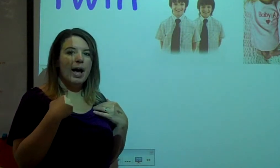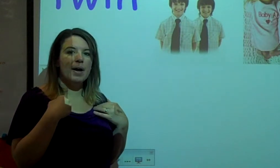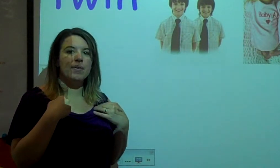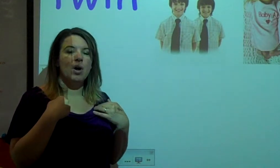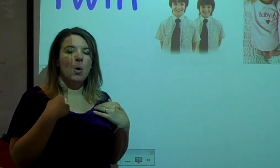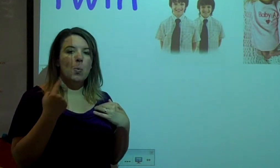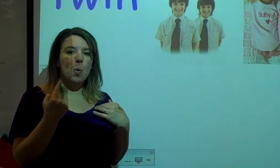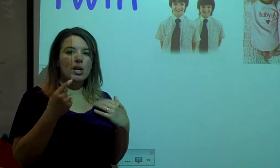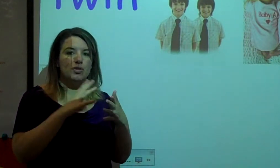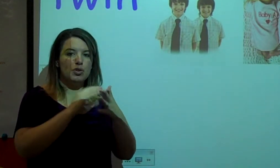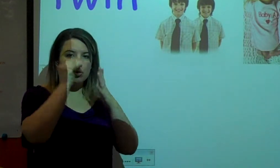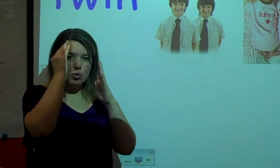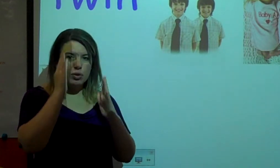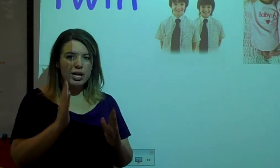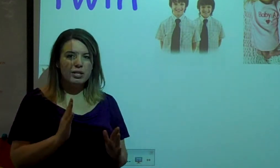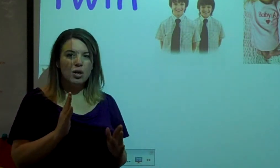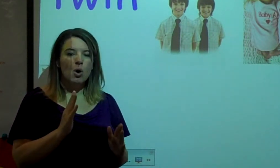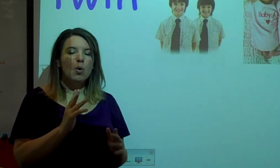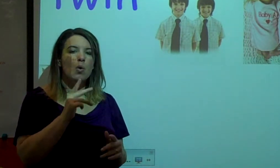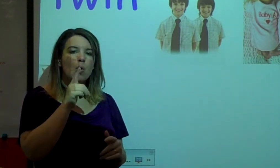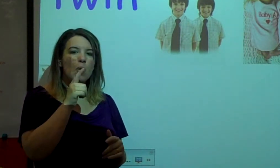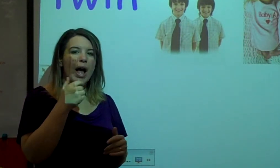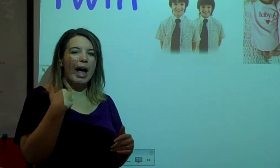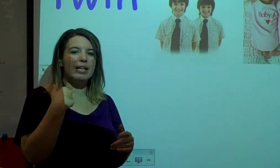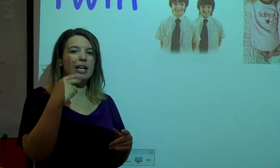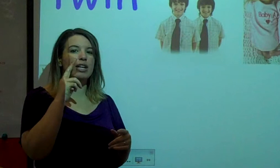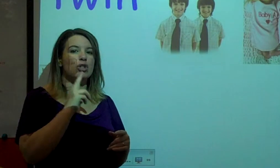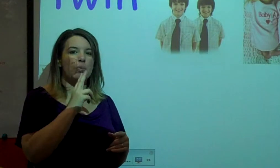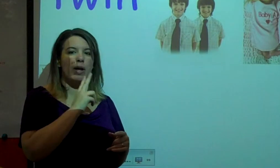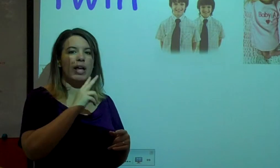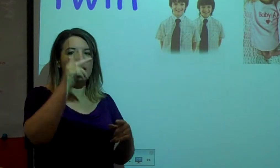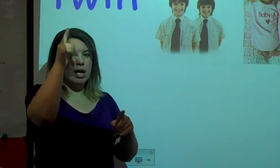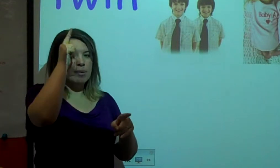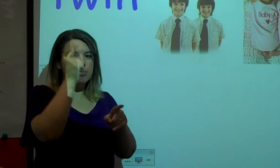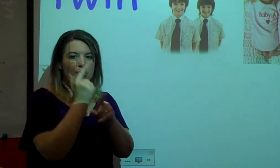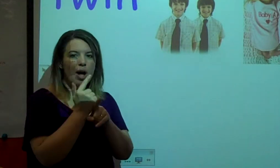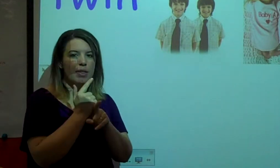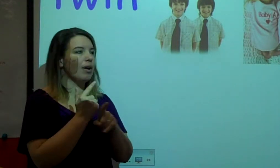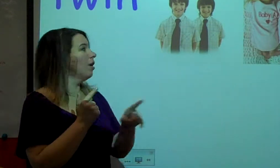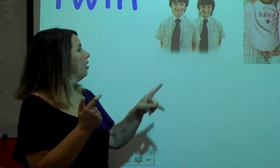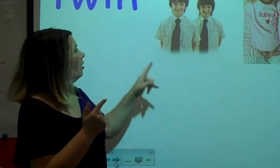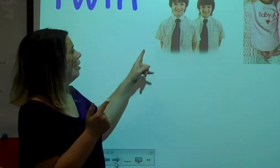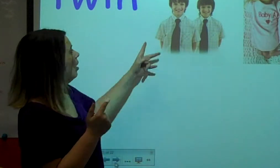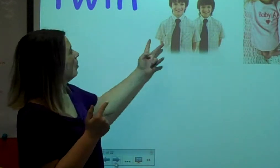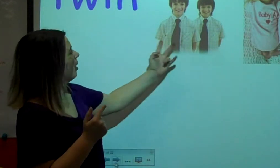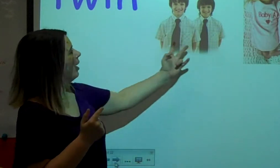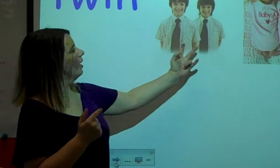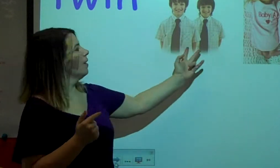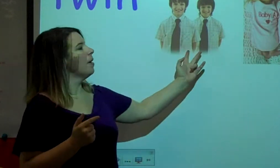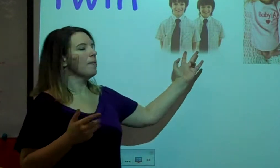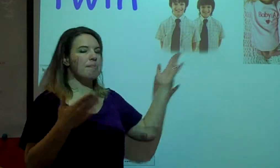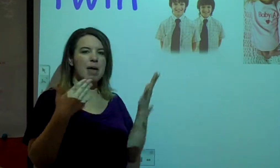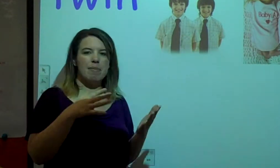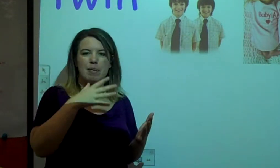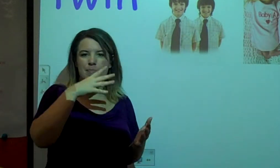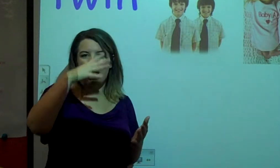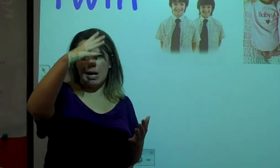have one student who has a twin brother. Okay? Maybe moms